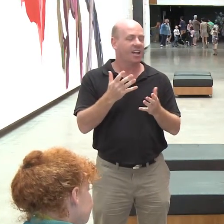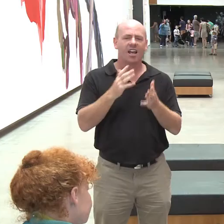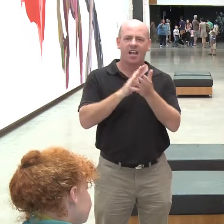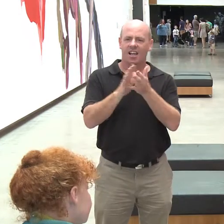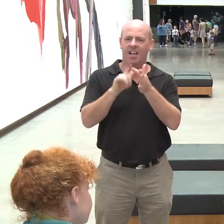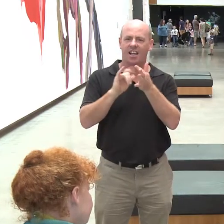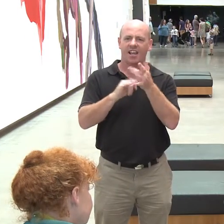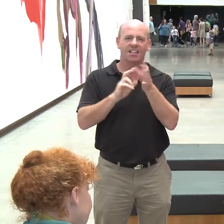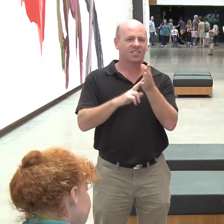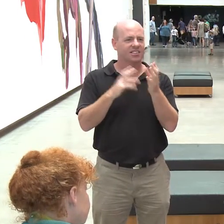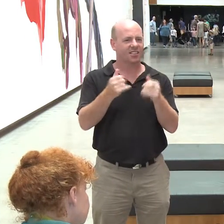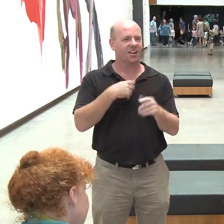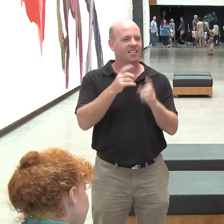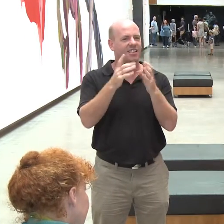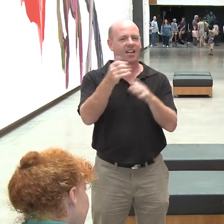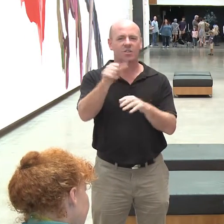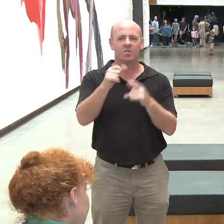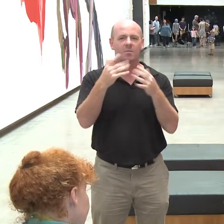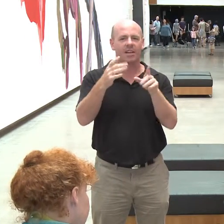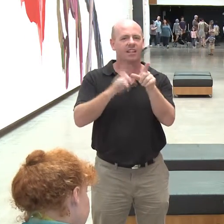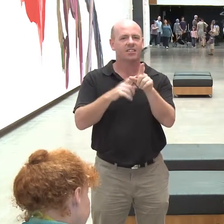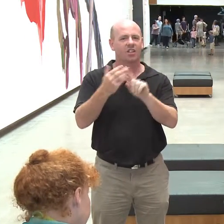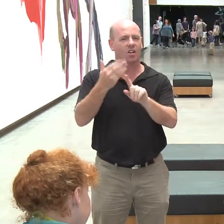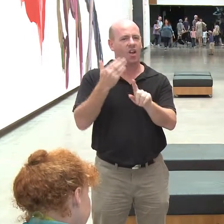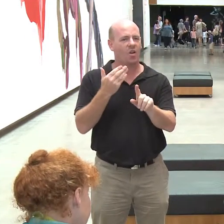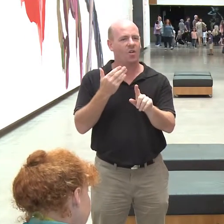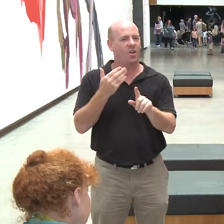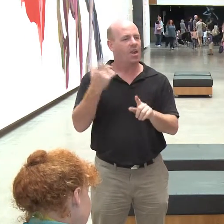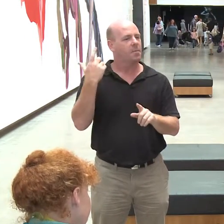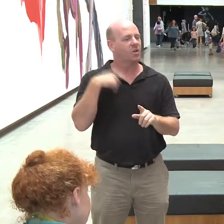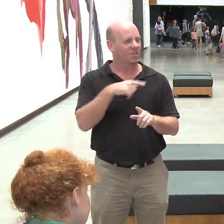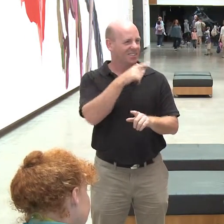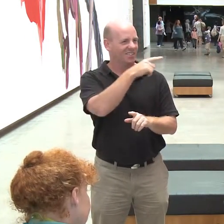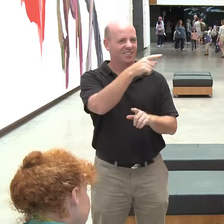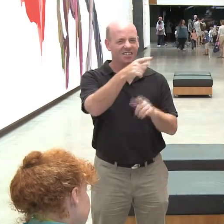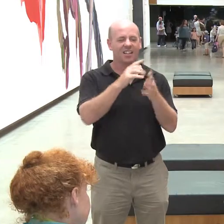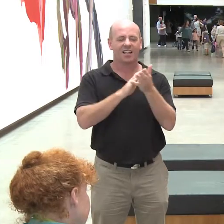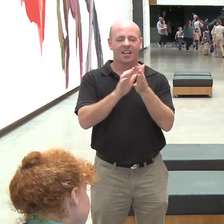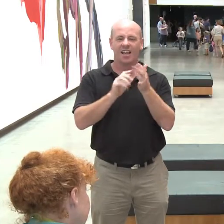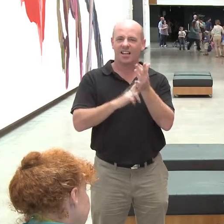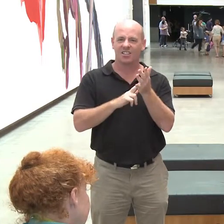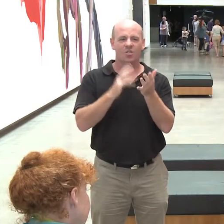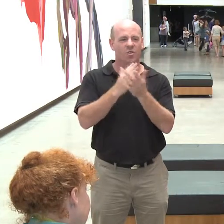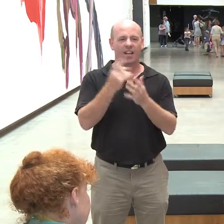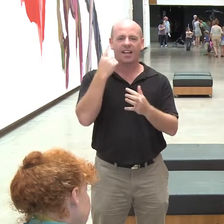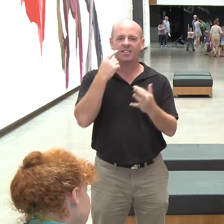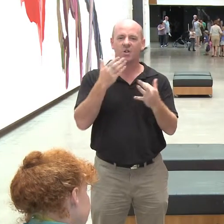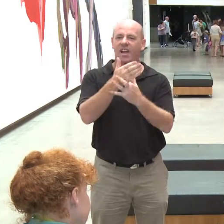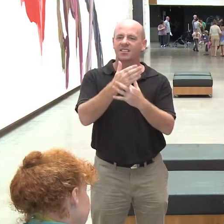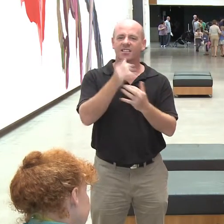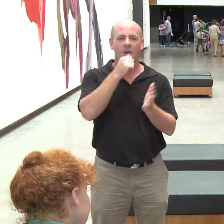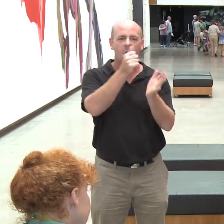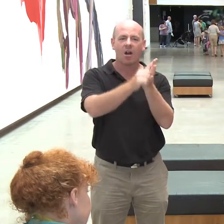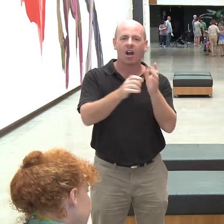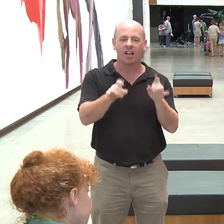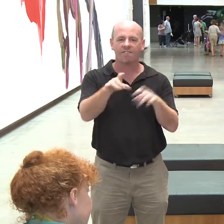Hessian was something that I started to use many years ago because it was basically an accessible material. It was something that I could